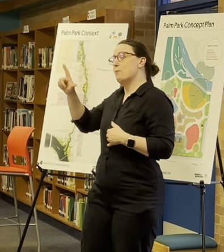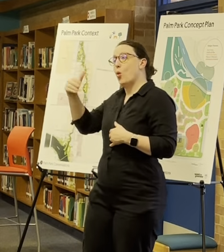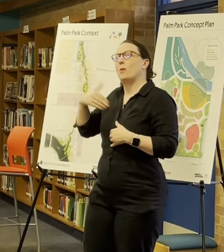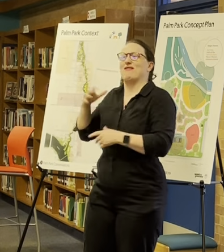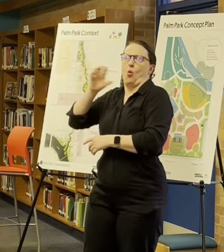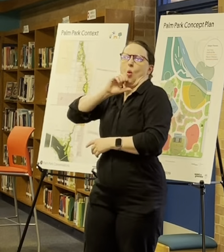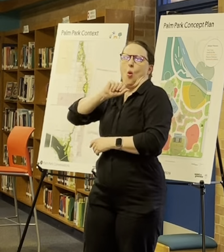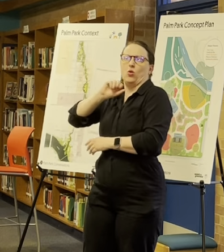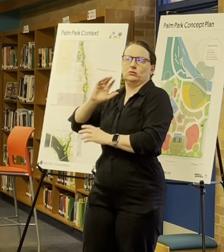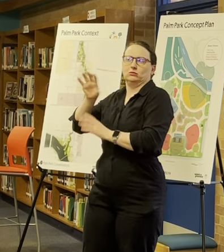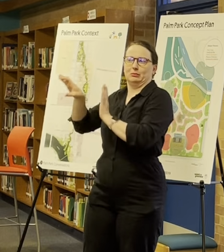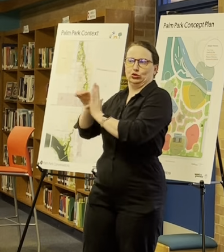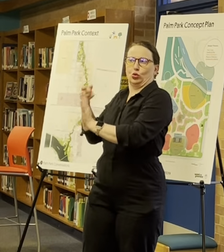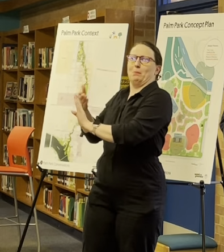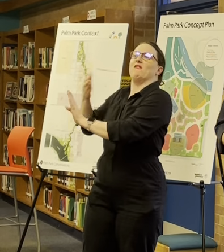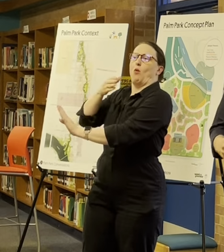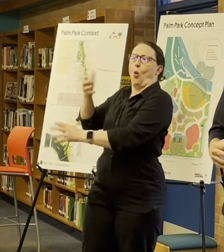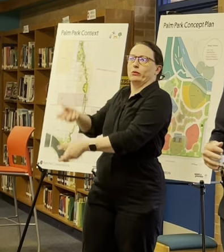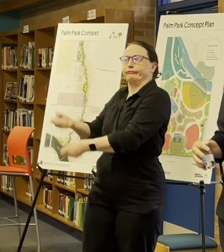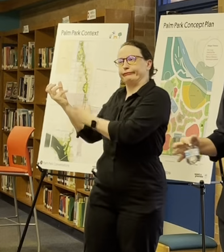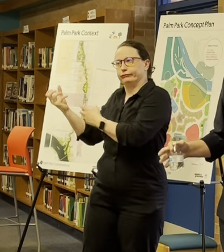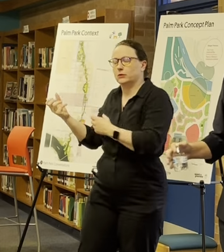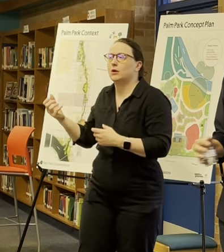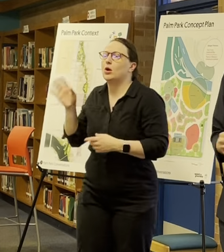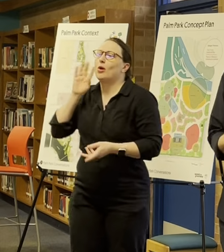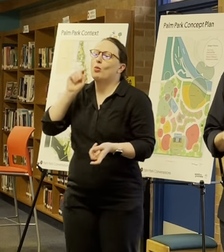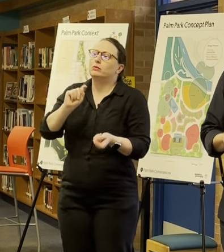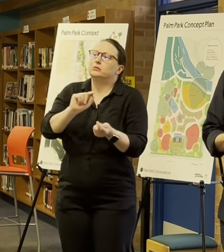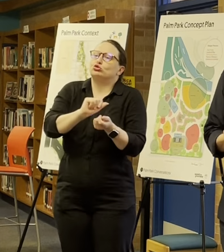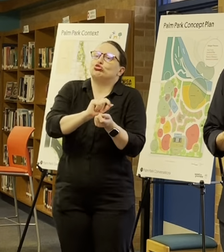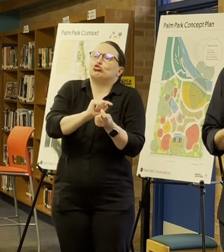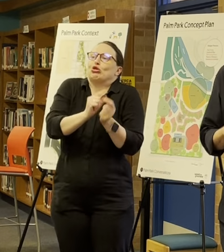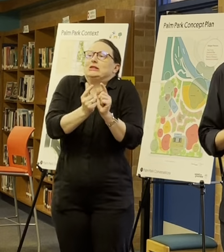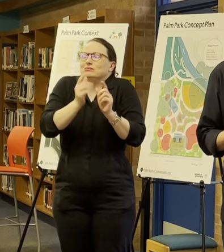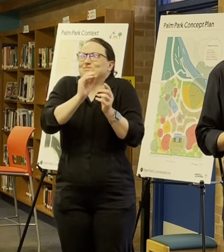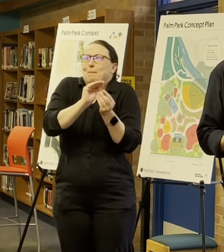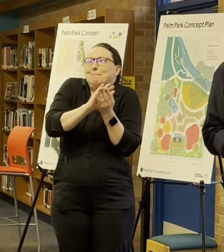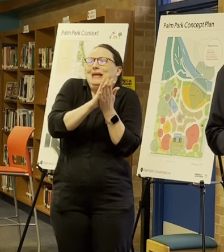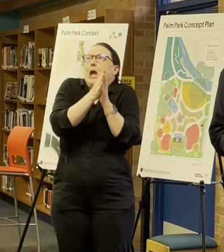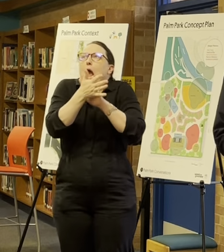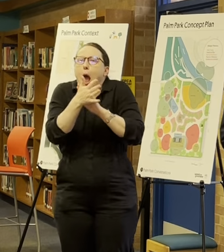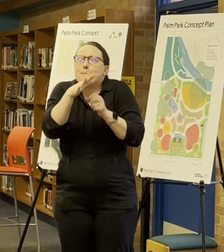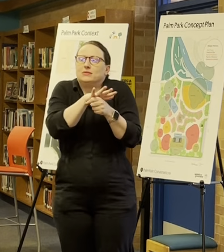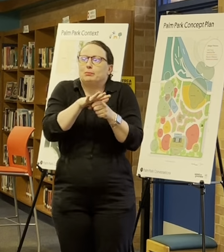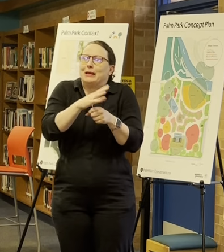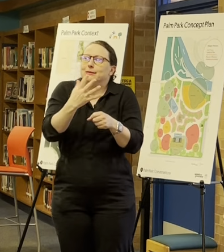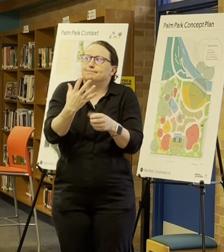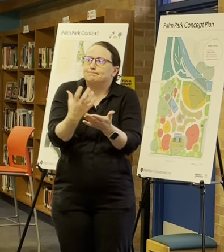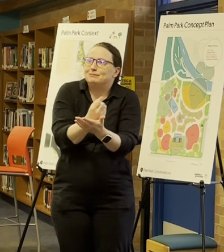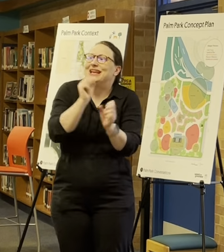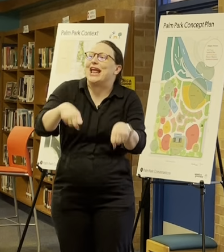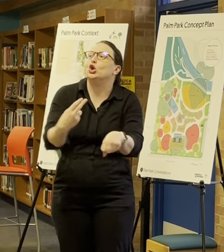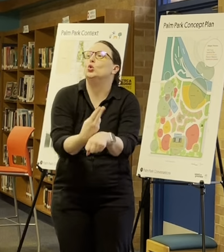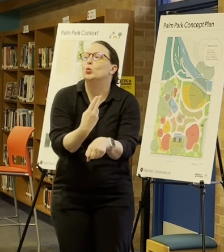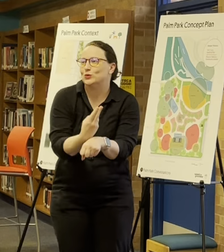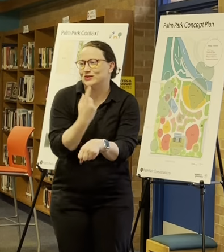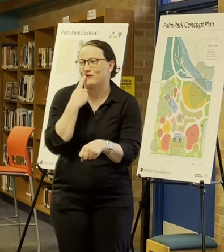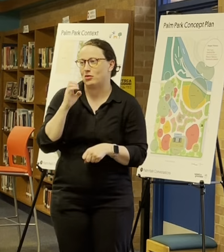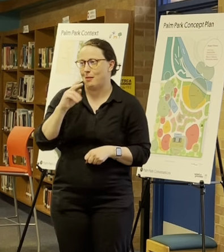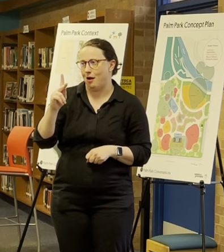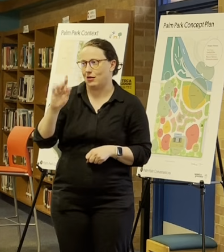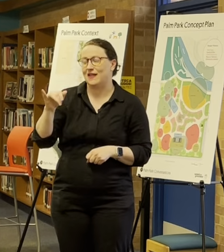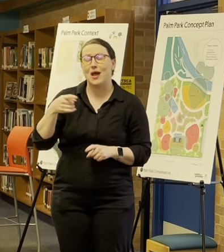photo. We're going to talk about this idea of transforming it into a space that's really useful for the park. And that was one of the